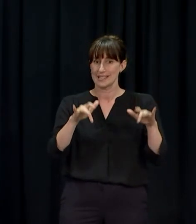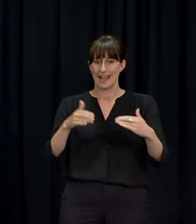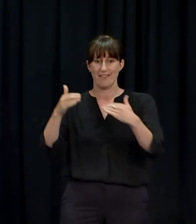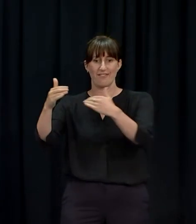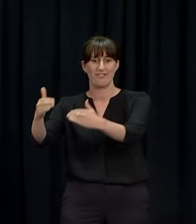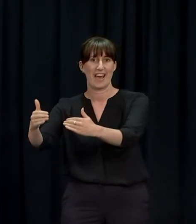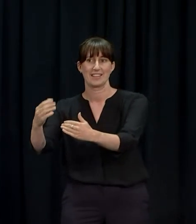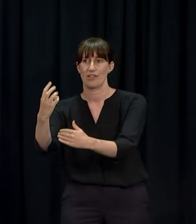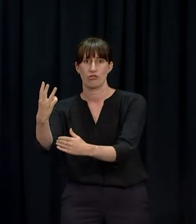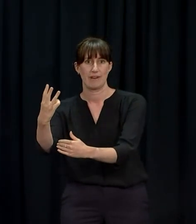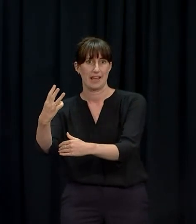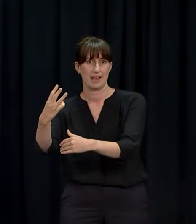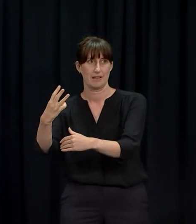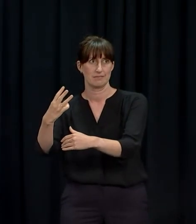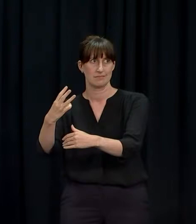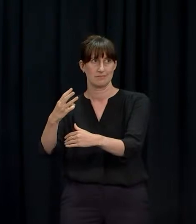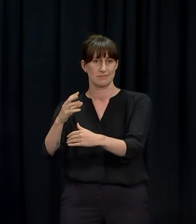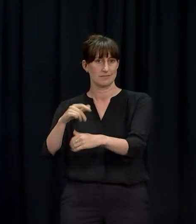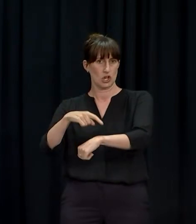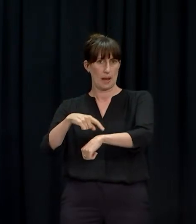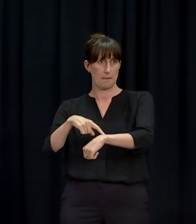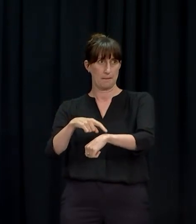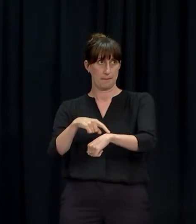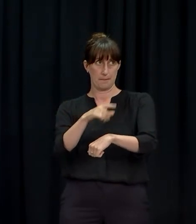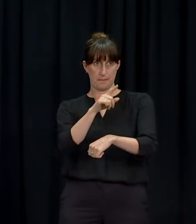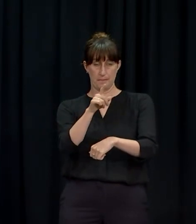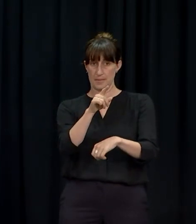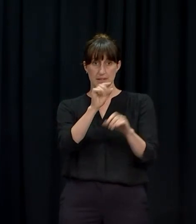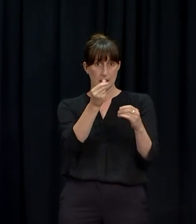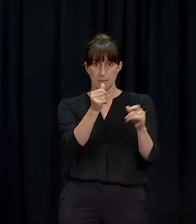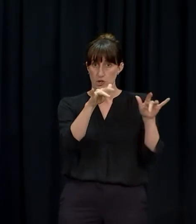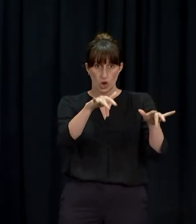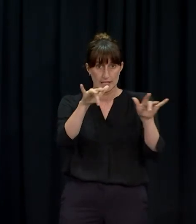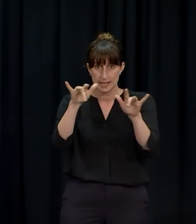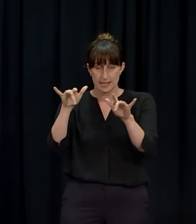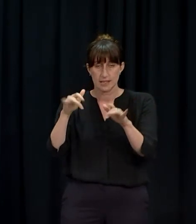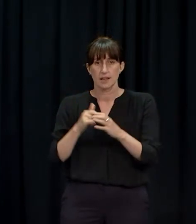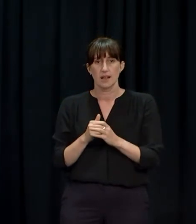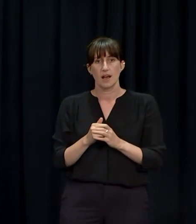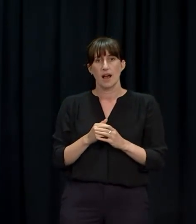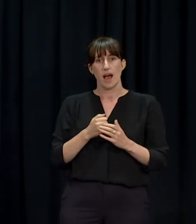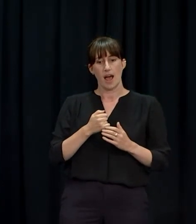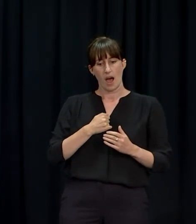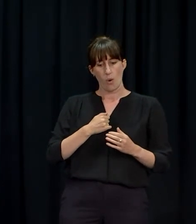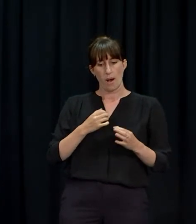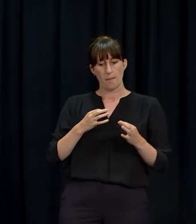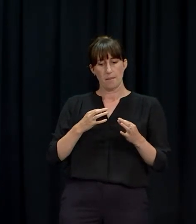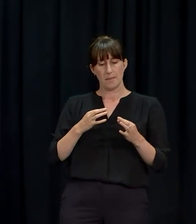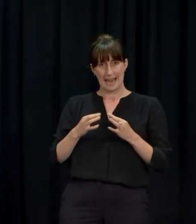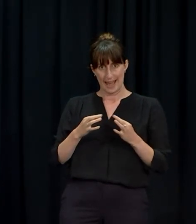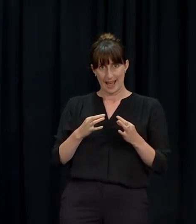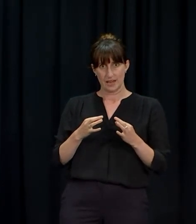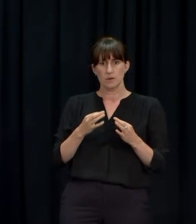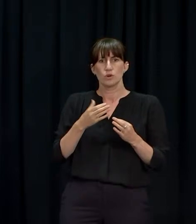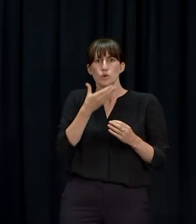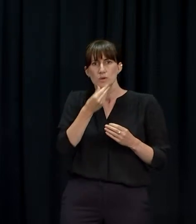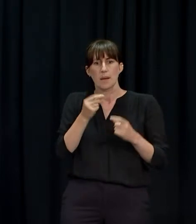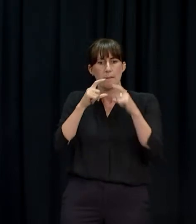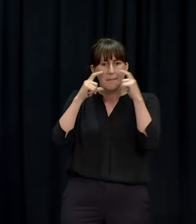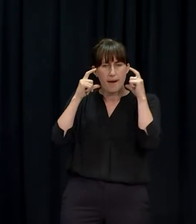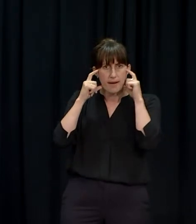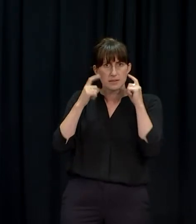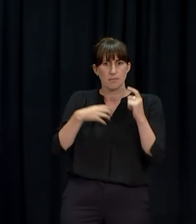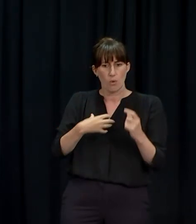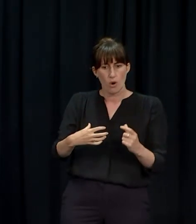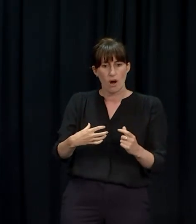used. The actions that we take now, in terms of boosters, in terms of masks, will influence the time it takes to get